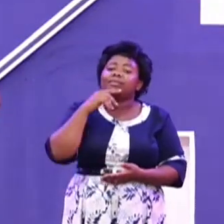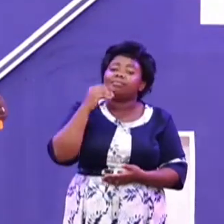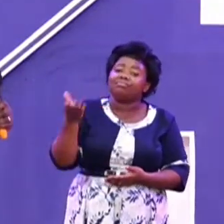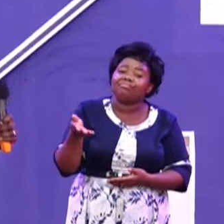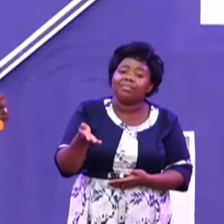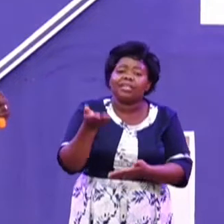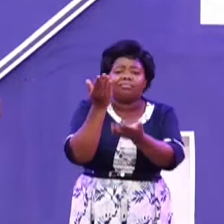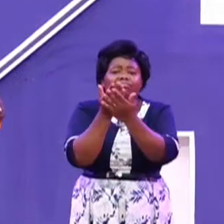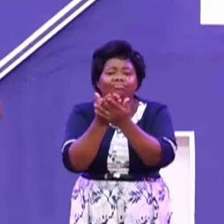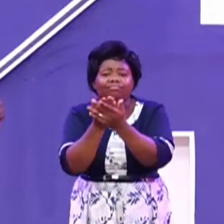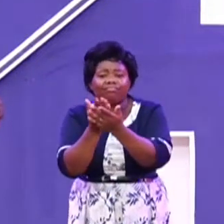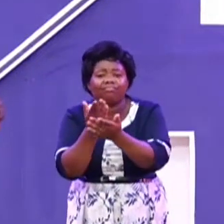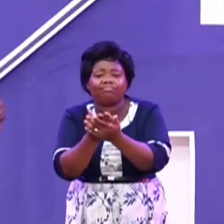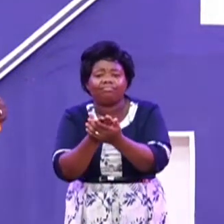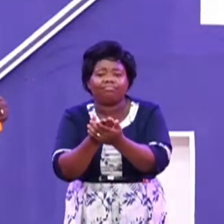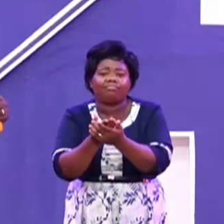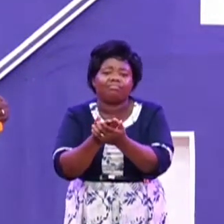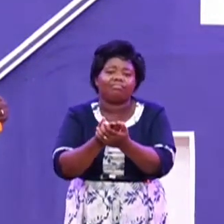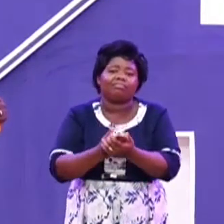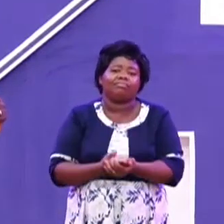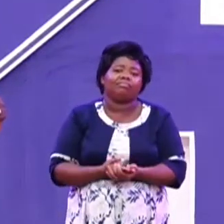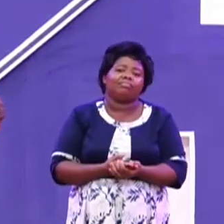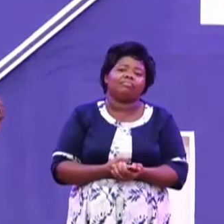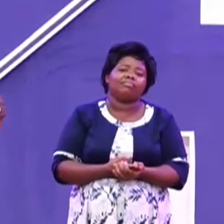Lubega, help me.